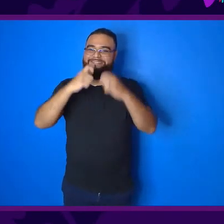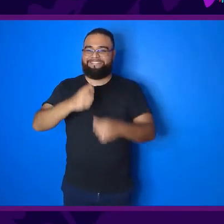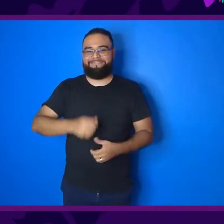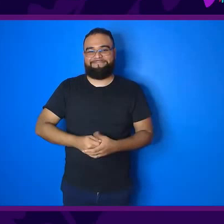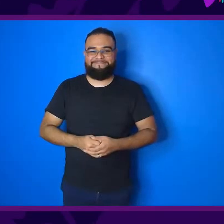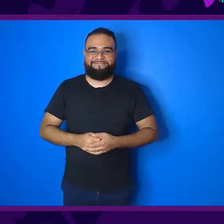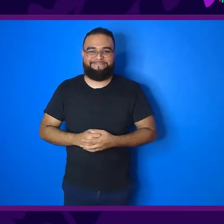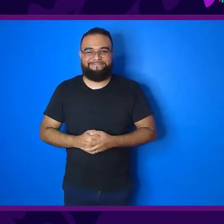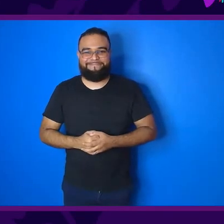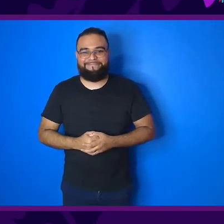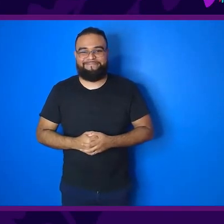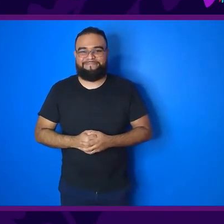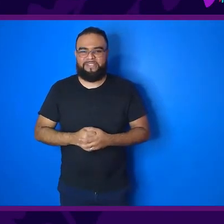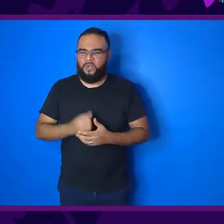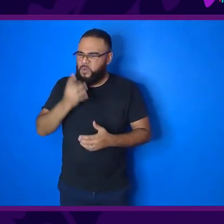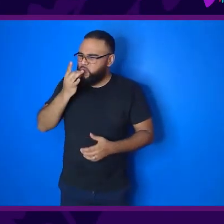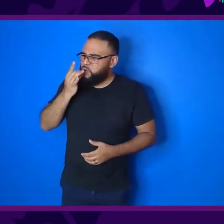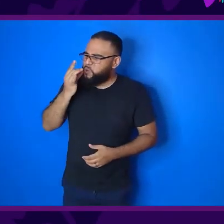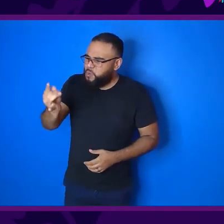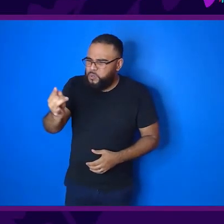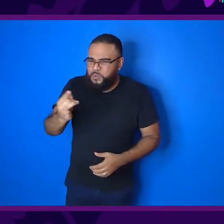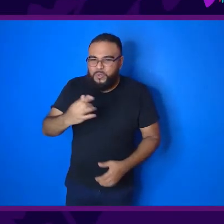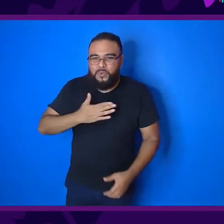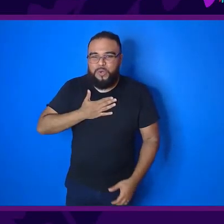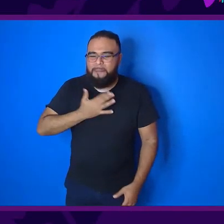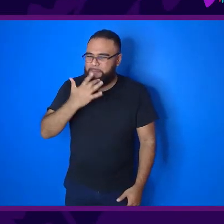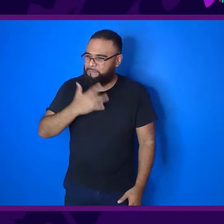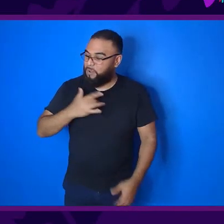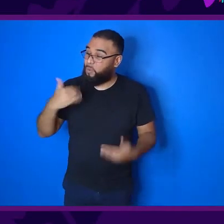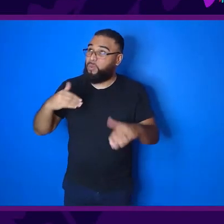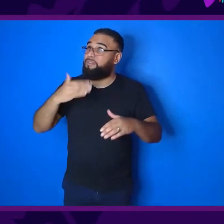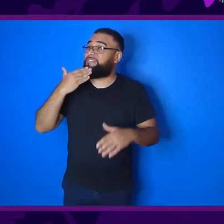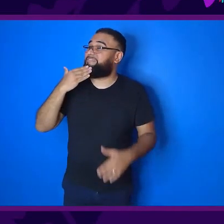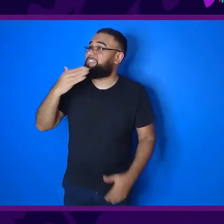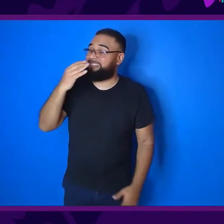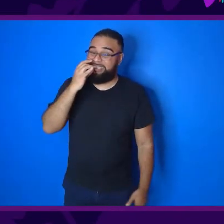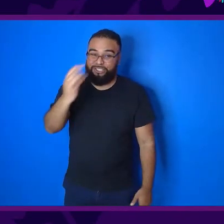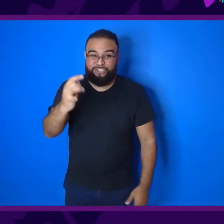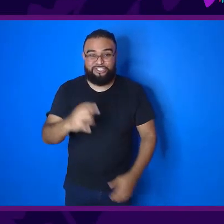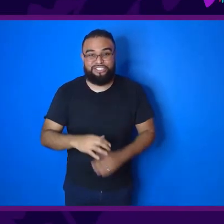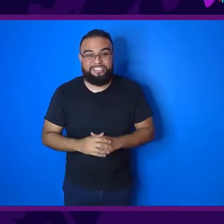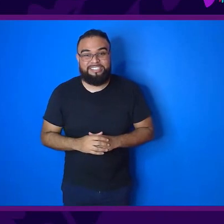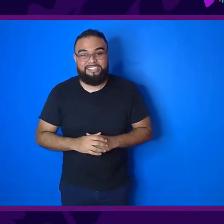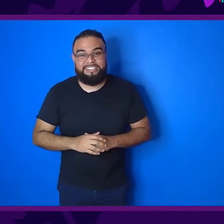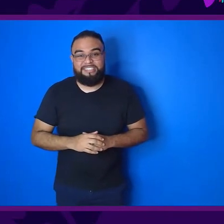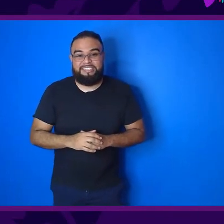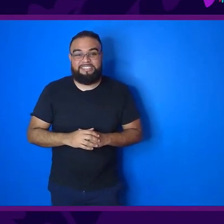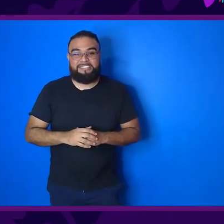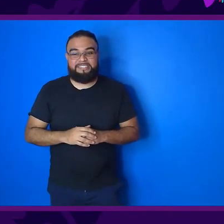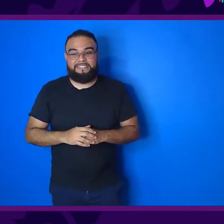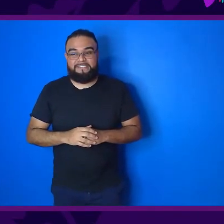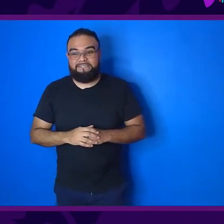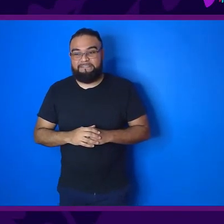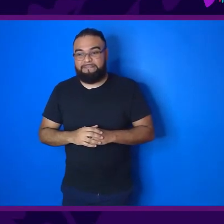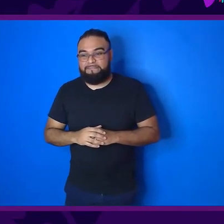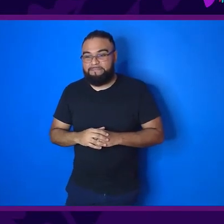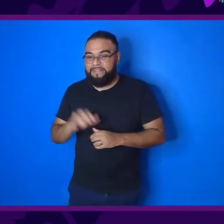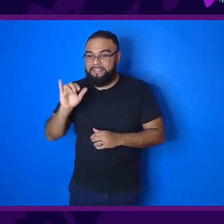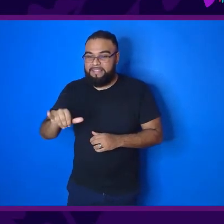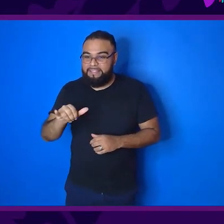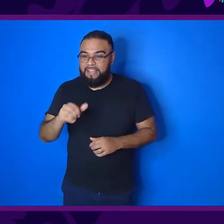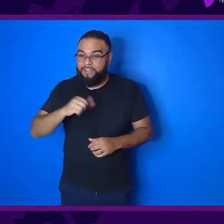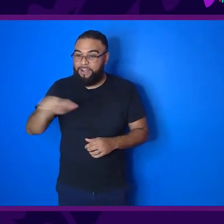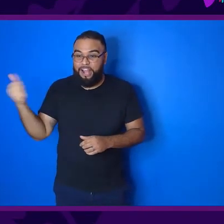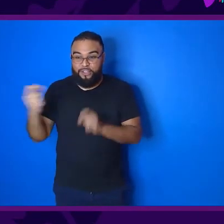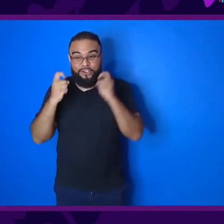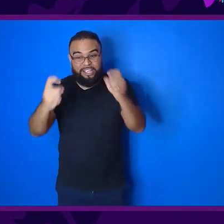That's good. Happy birthday to you. But that's just only one gift. I have another gift for you, but